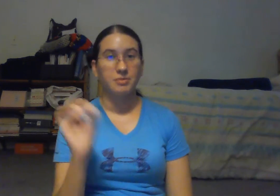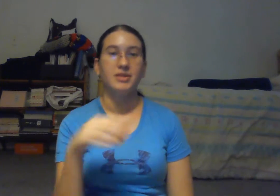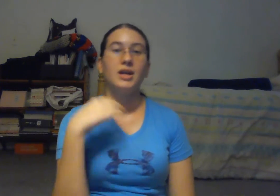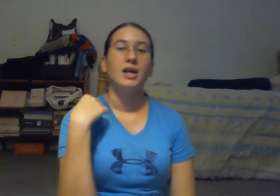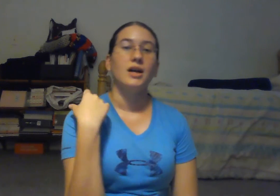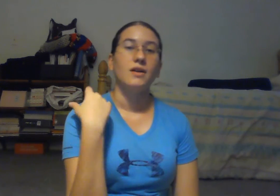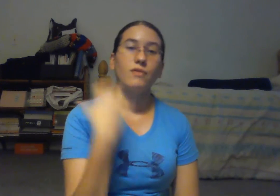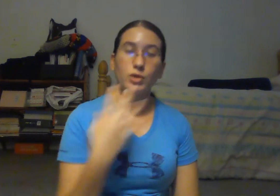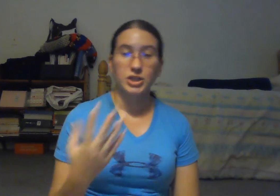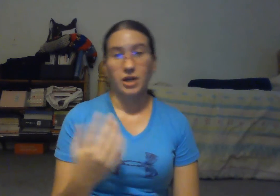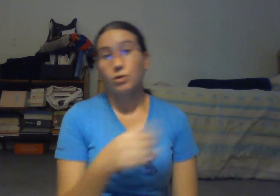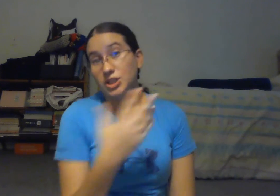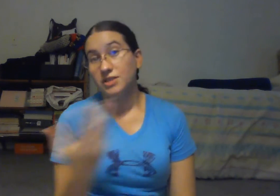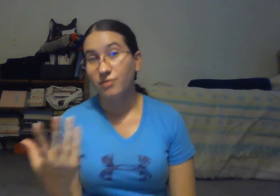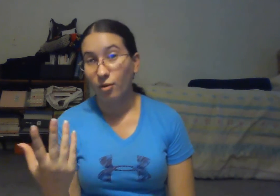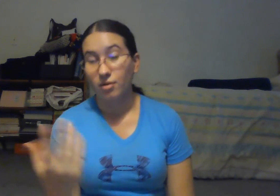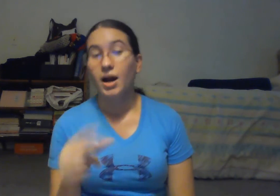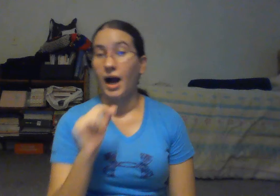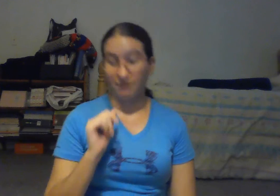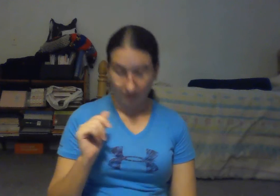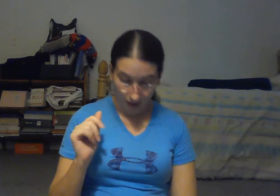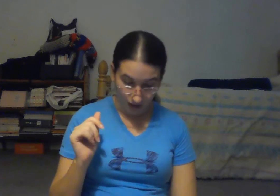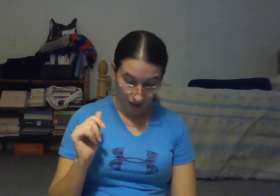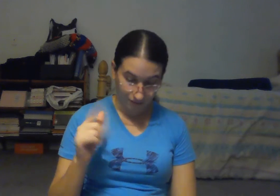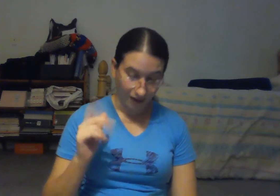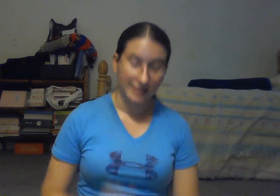be 4 chair or chair 4 I find.